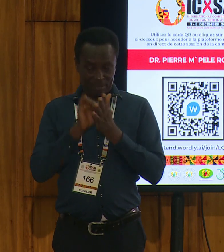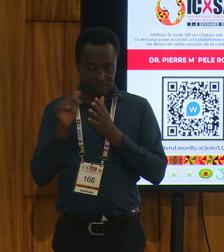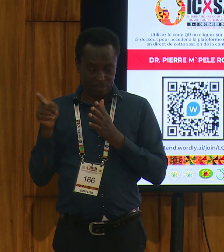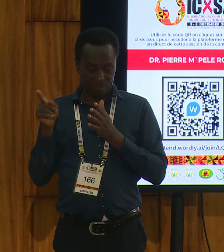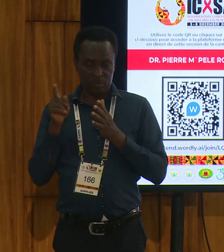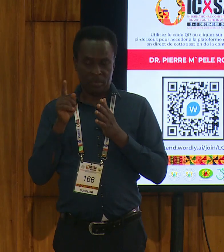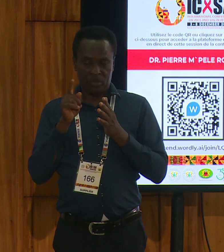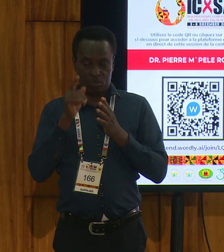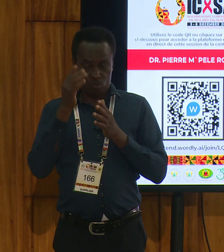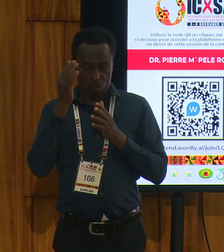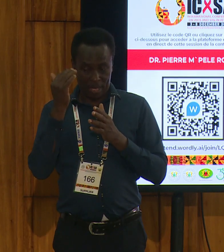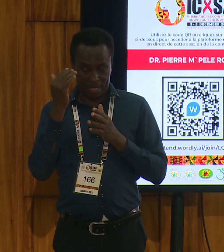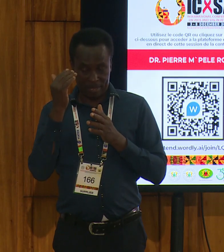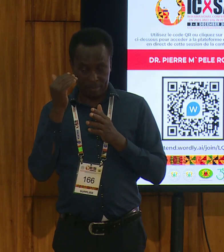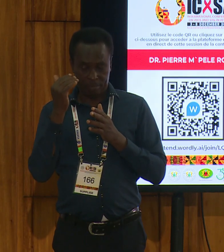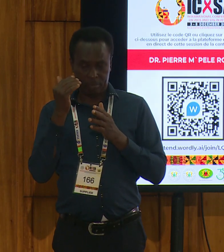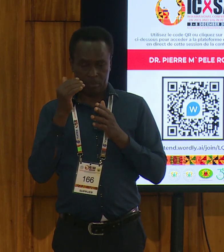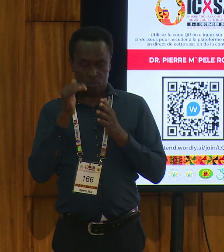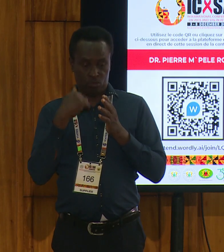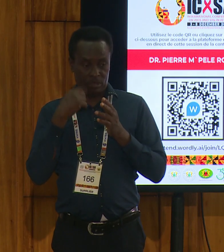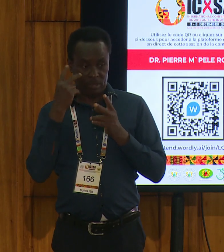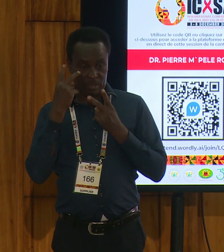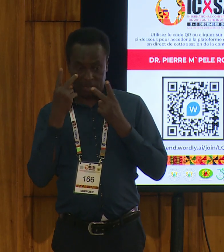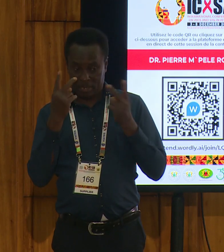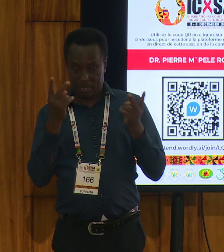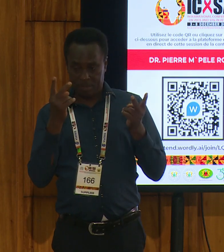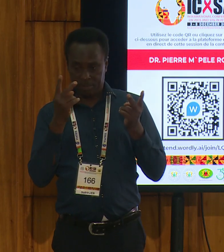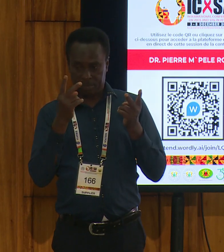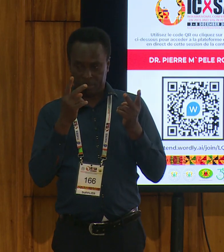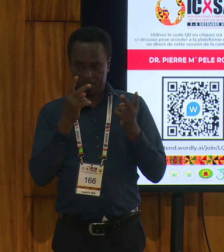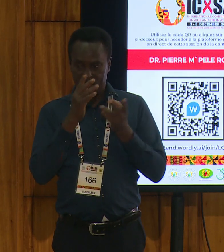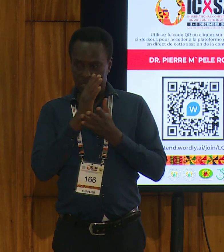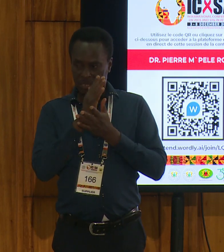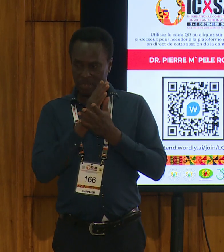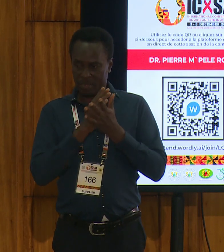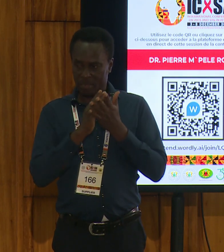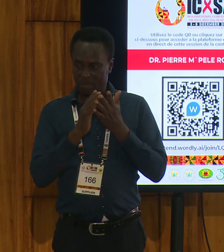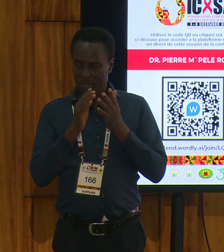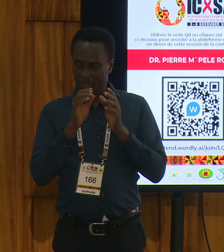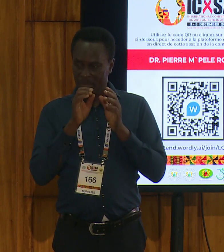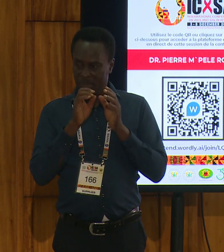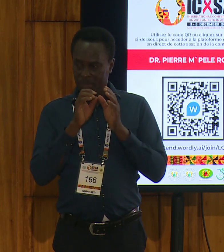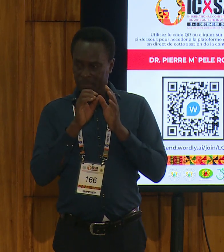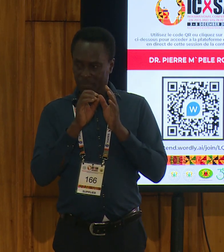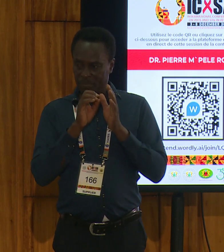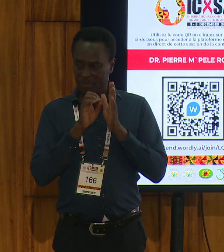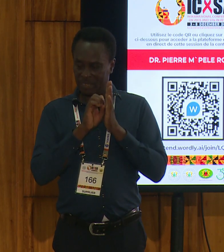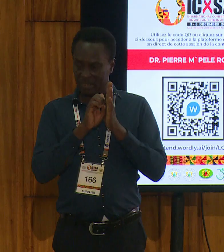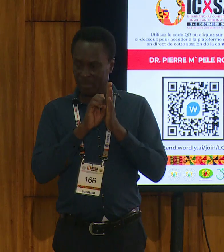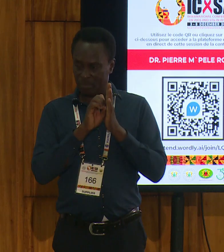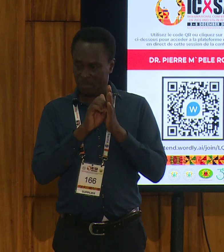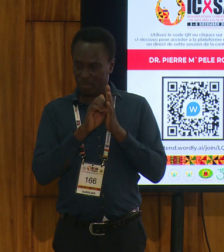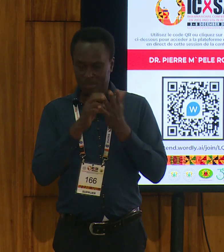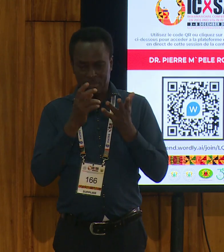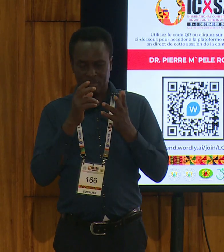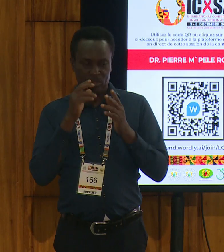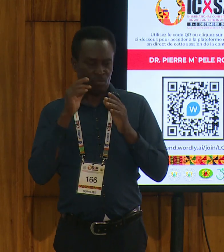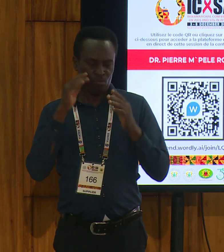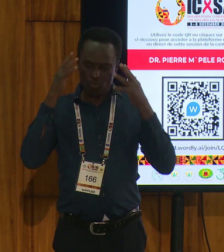sense that they were looking like perhaps some sort of turbulent,